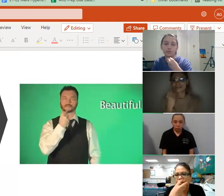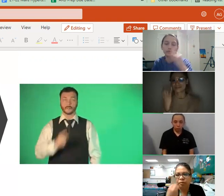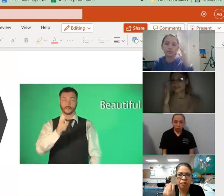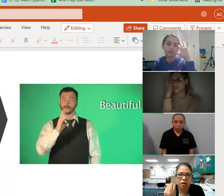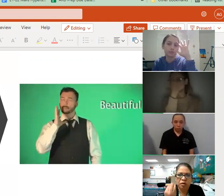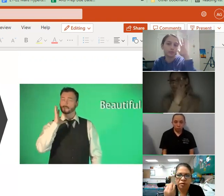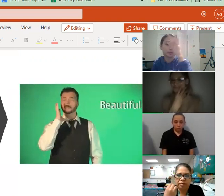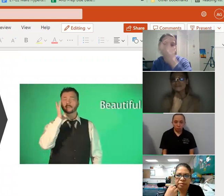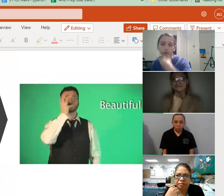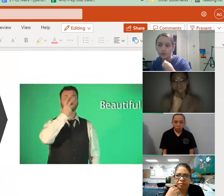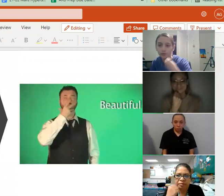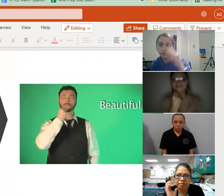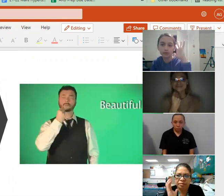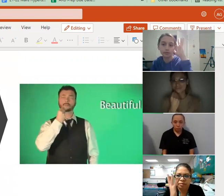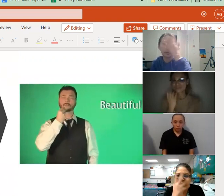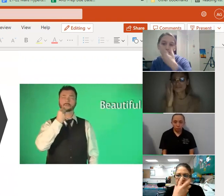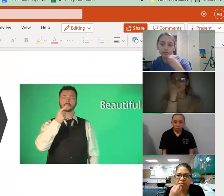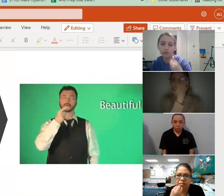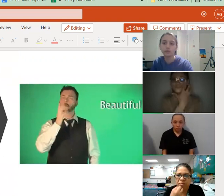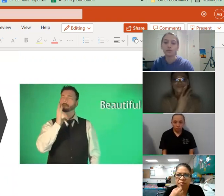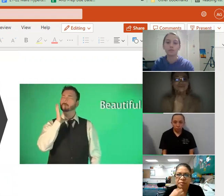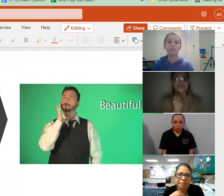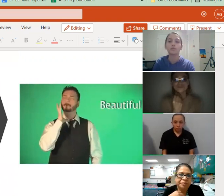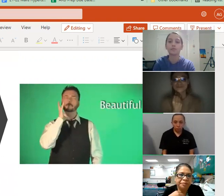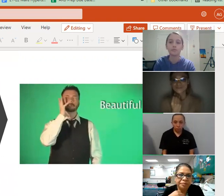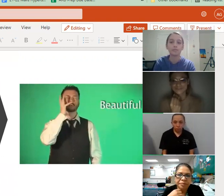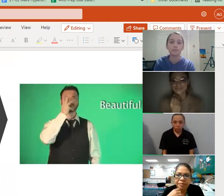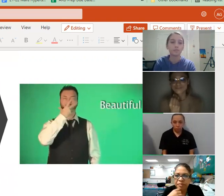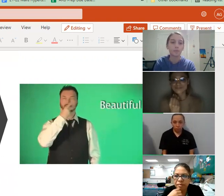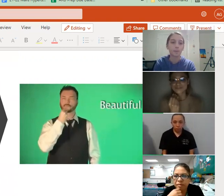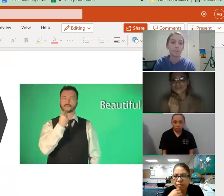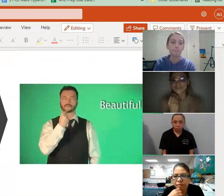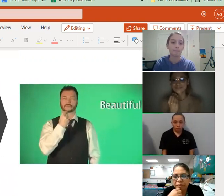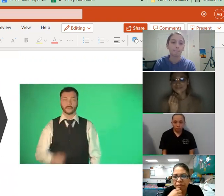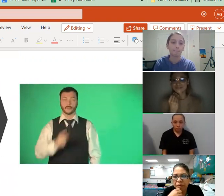Beautiful. Beautiful. Beautiful. Beautiful.